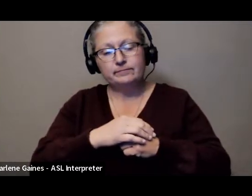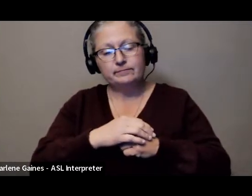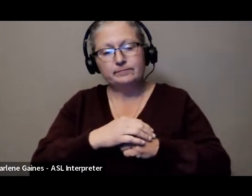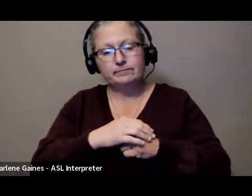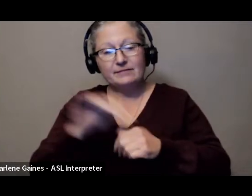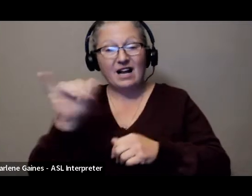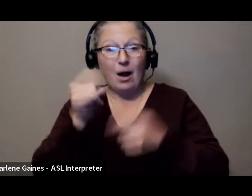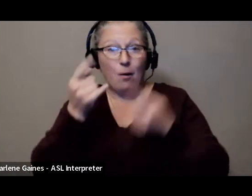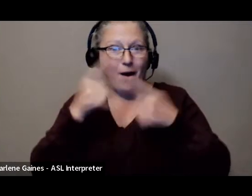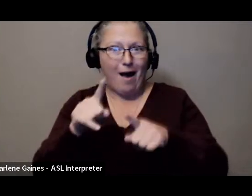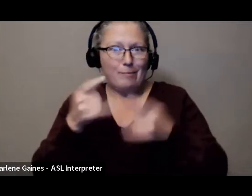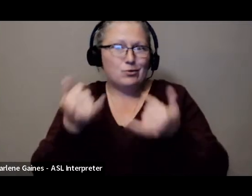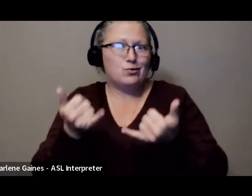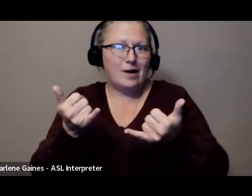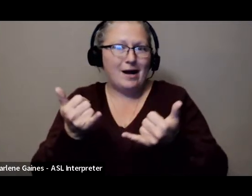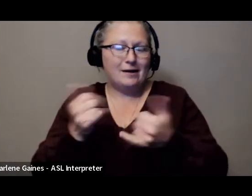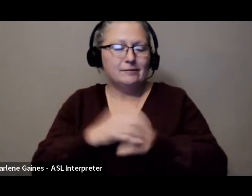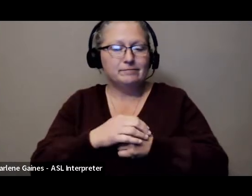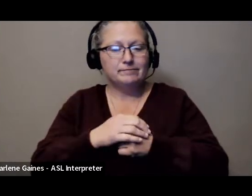Just like what happened earlier today.